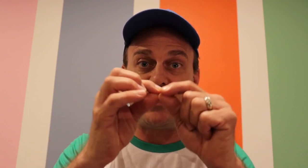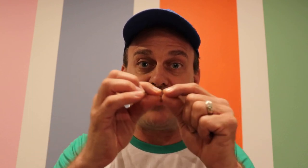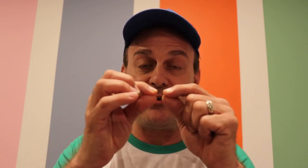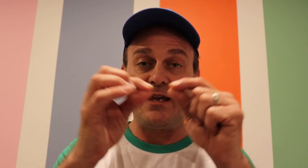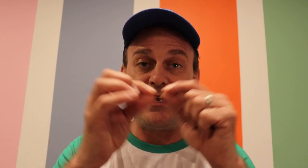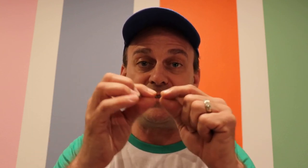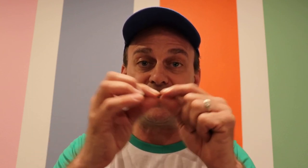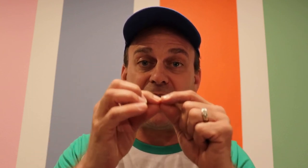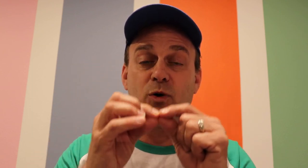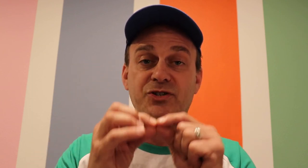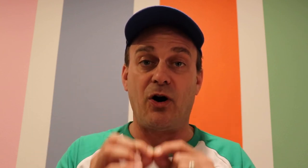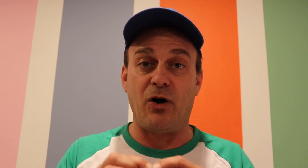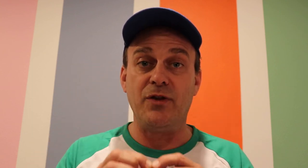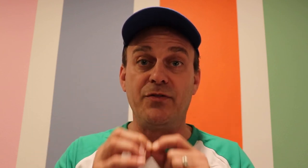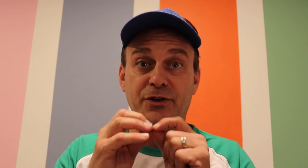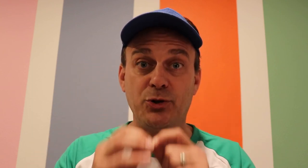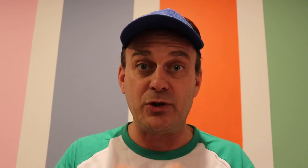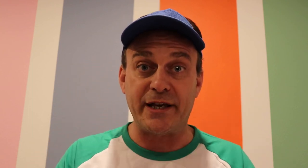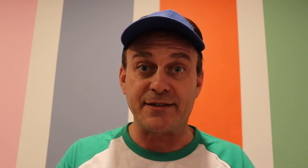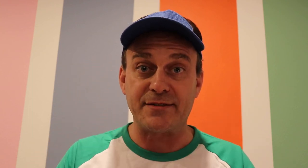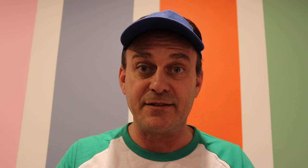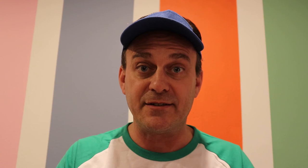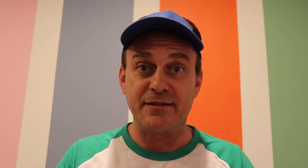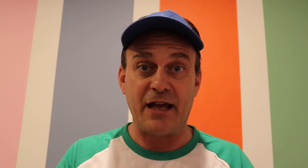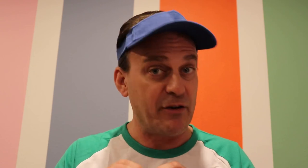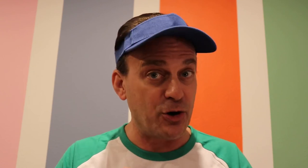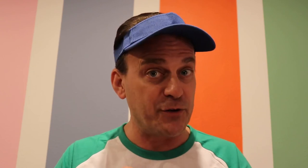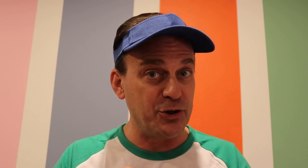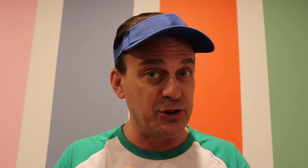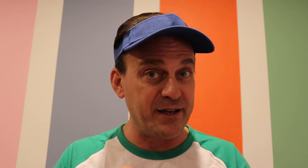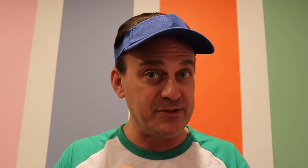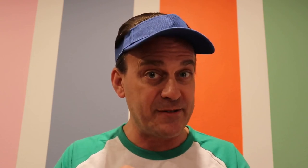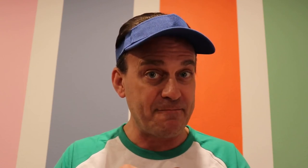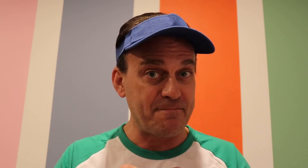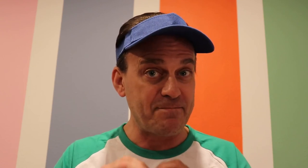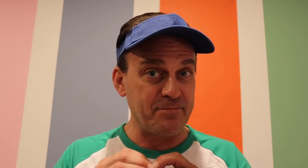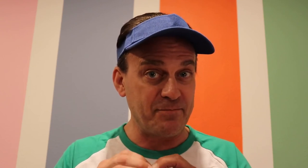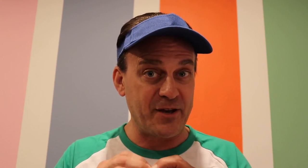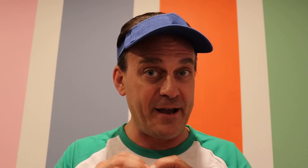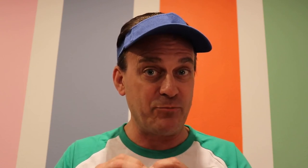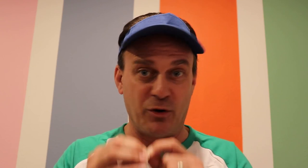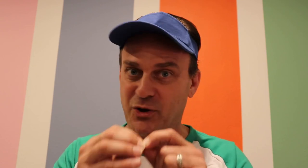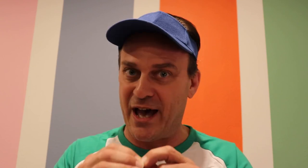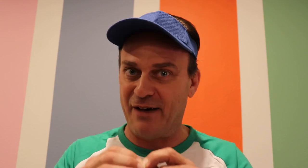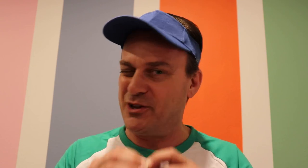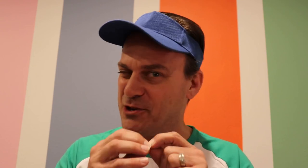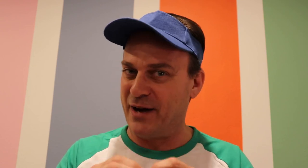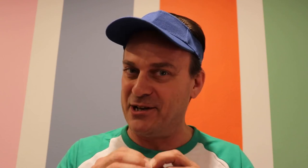together inside what's called the nucleus. Have you ever heard of a nucleus? Okay, well, if you have, then you might know what